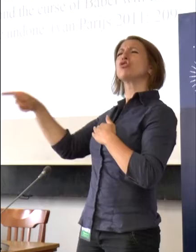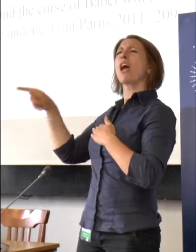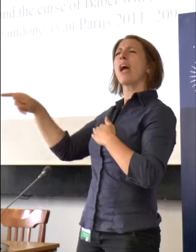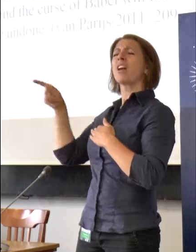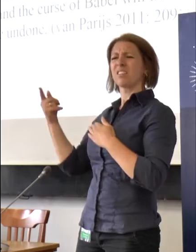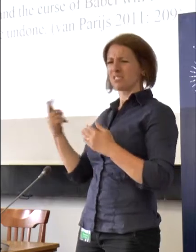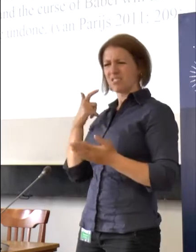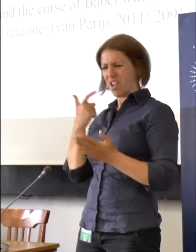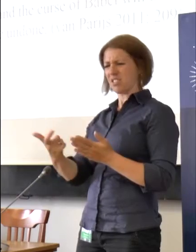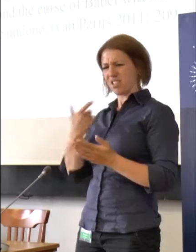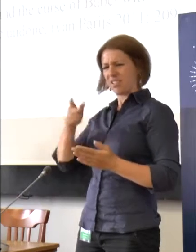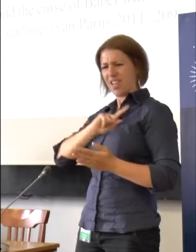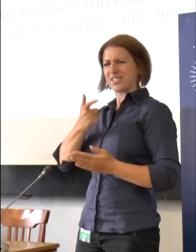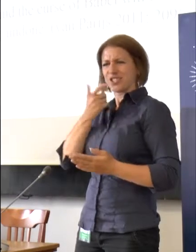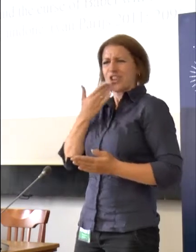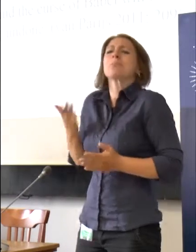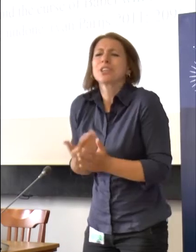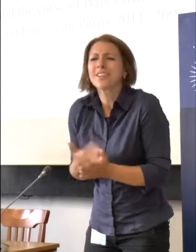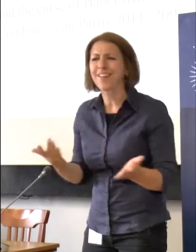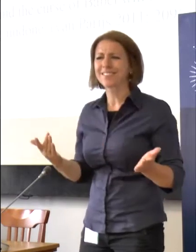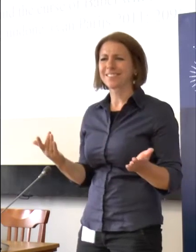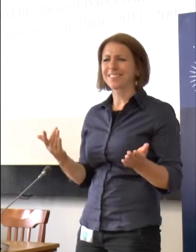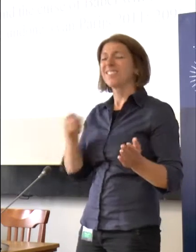all happy. Here we are happy with